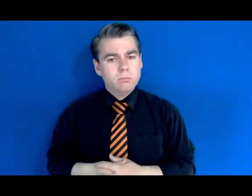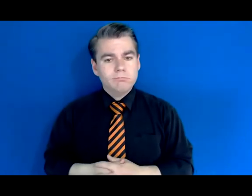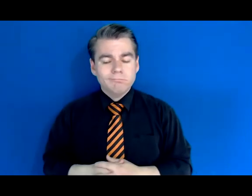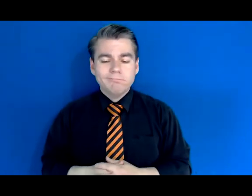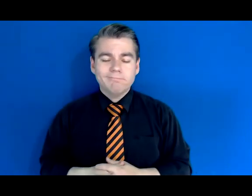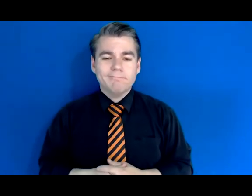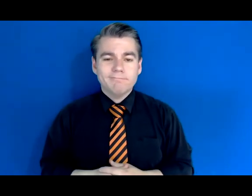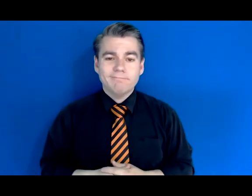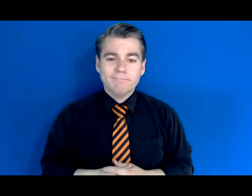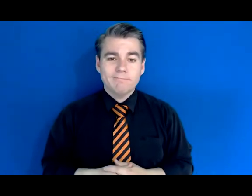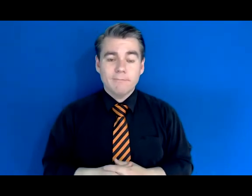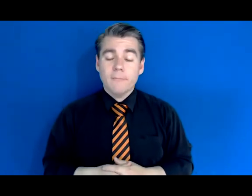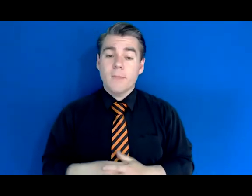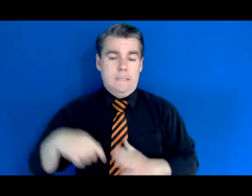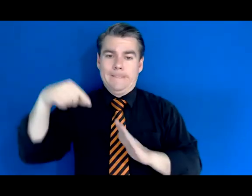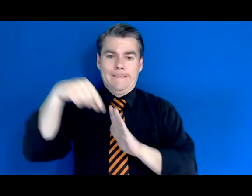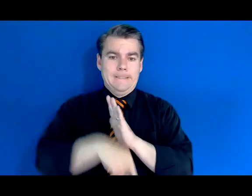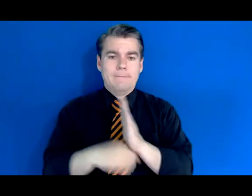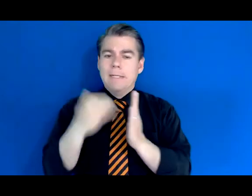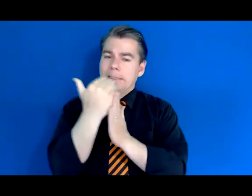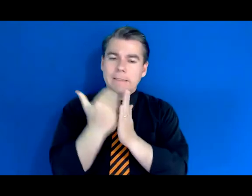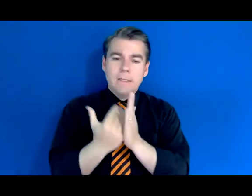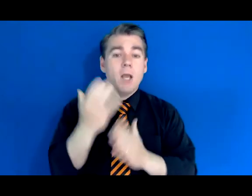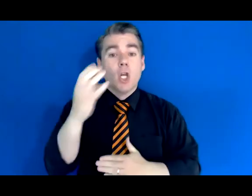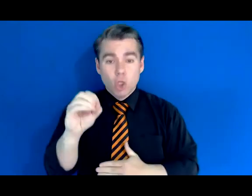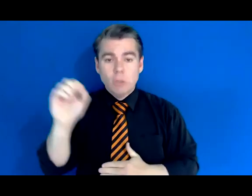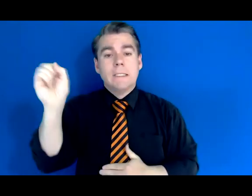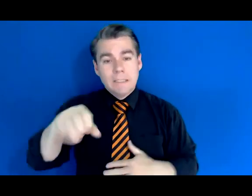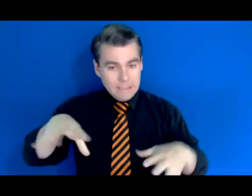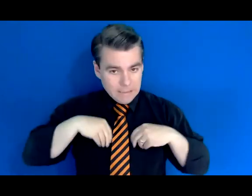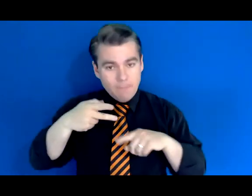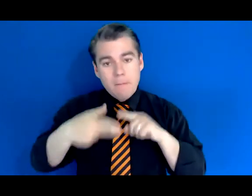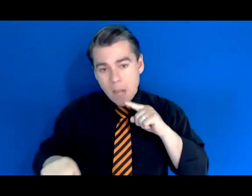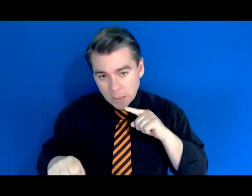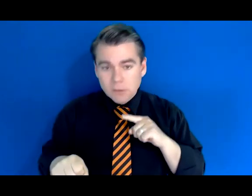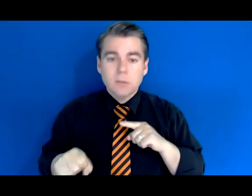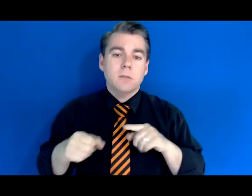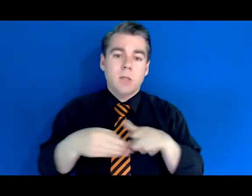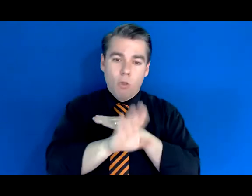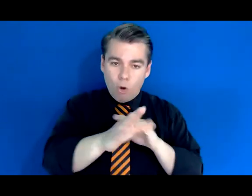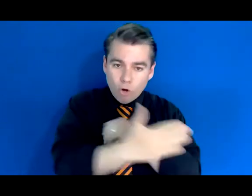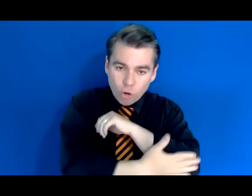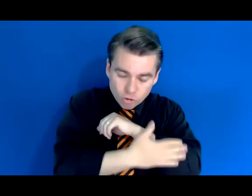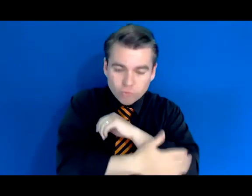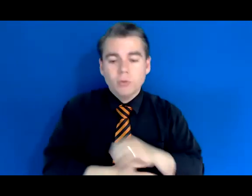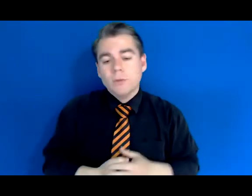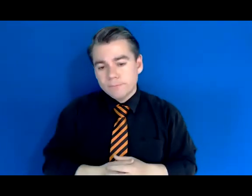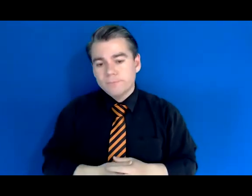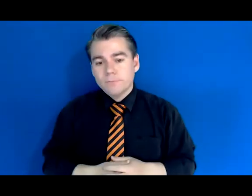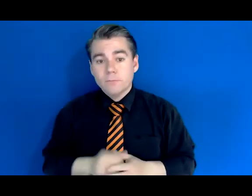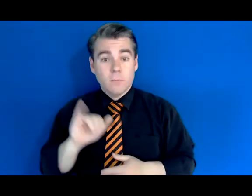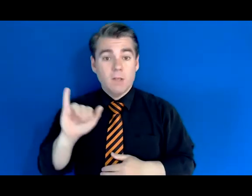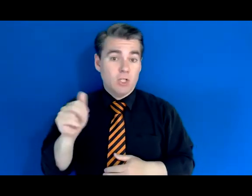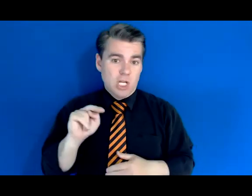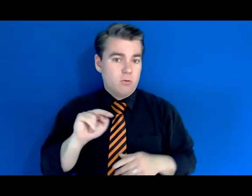there's an extensive list of countries that do accept Plexus products into their countries. as of January